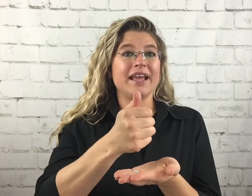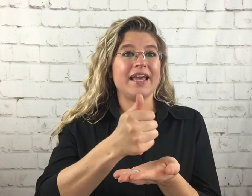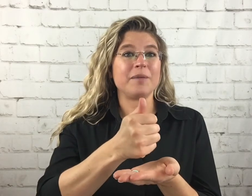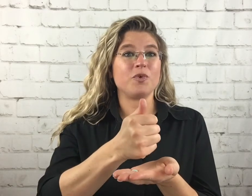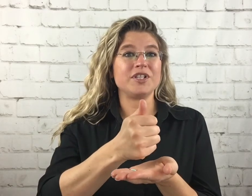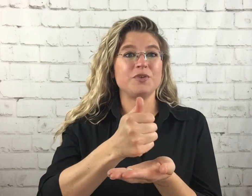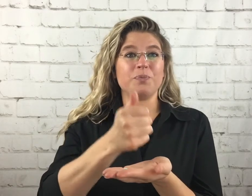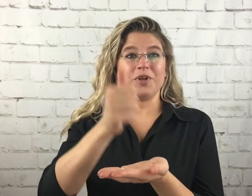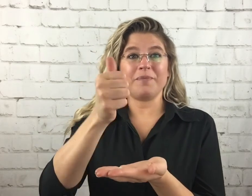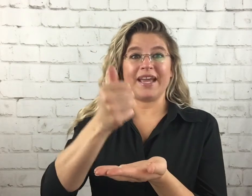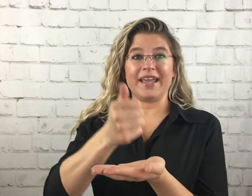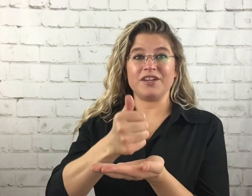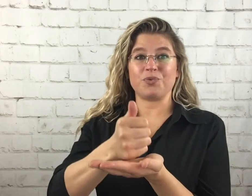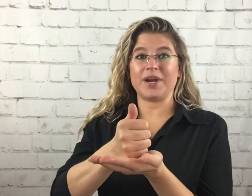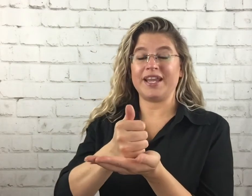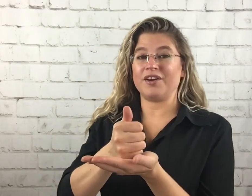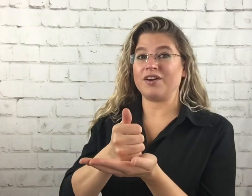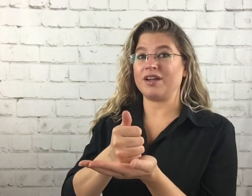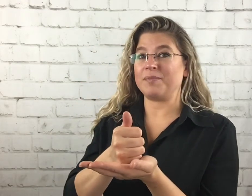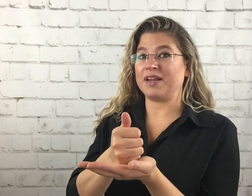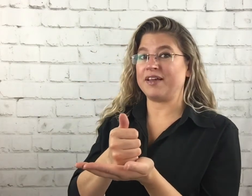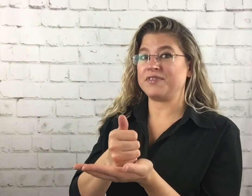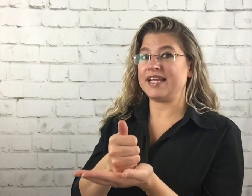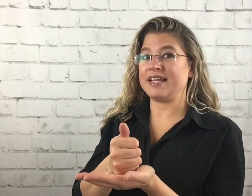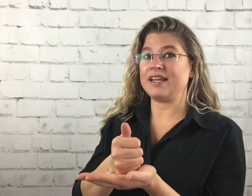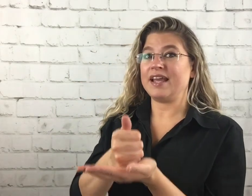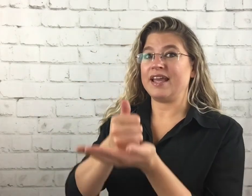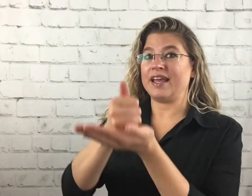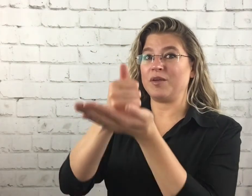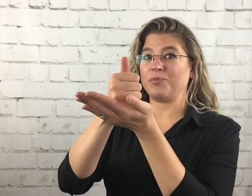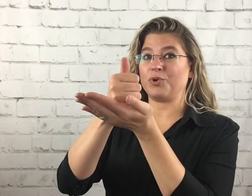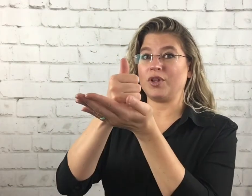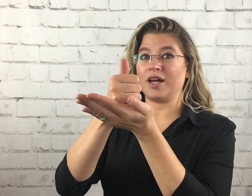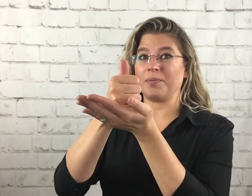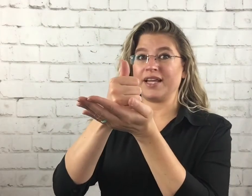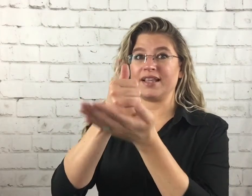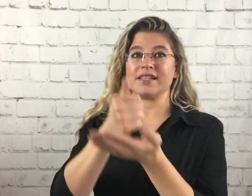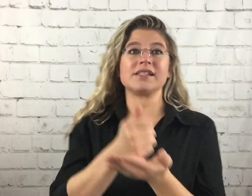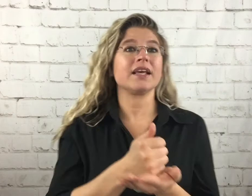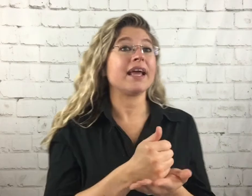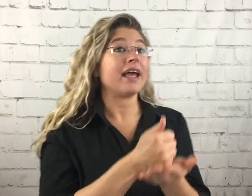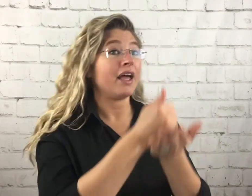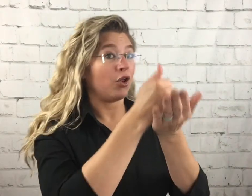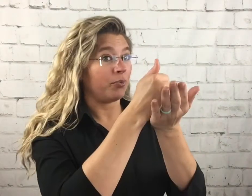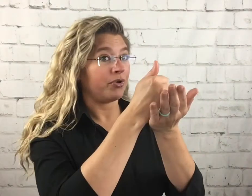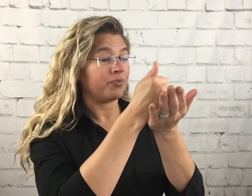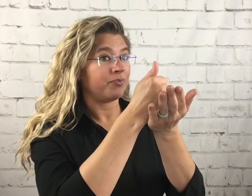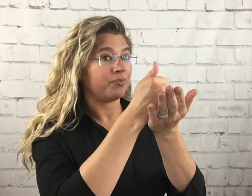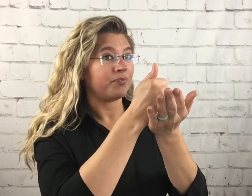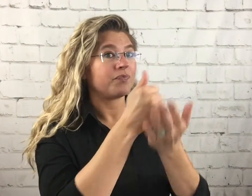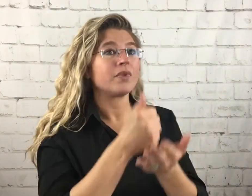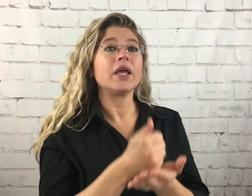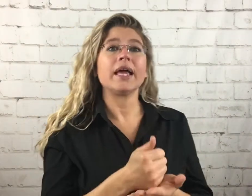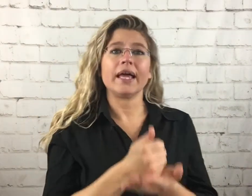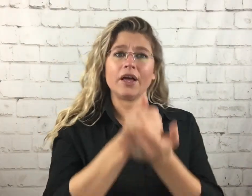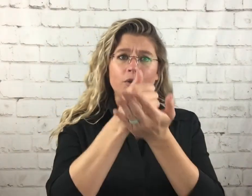I'm going to put my hand right here in my left hand and pull up like this. Help. Help.